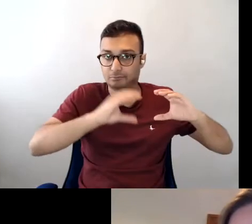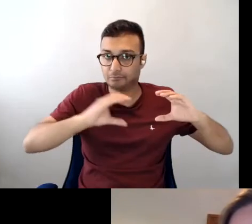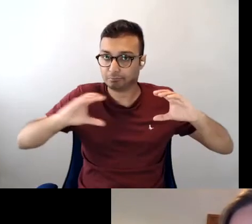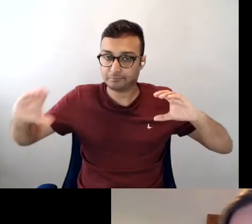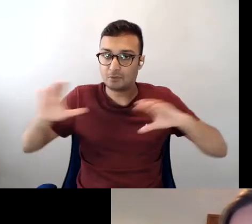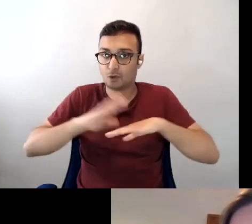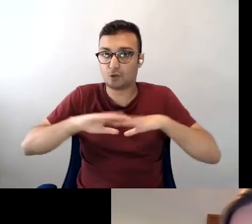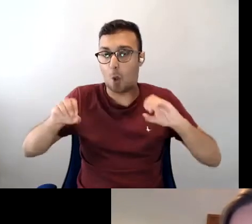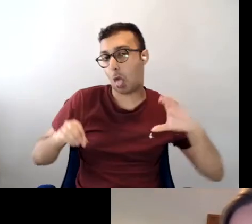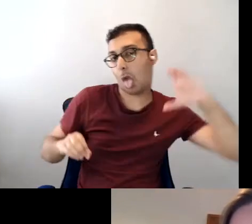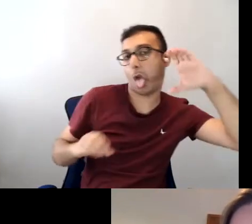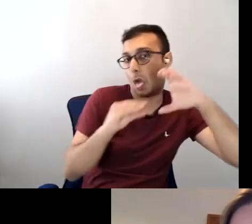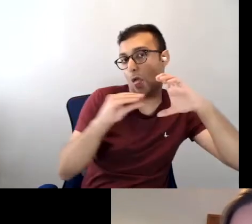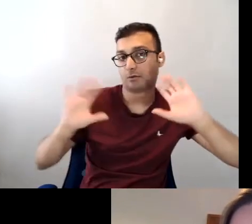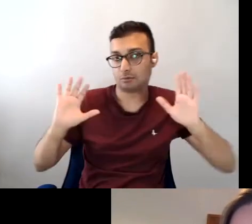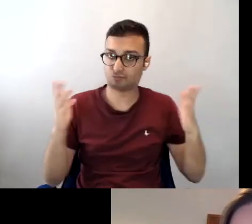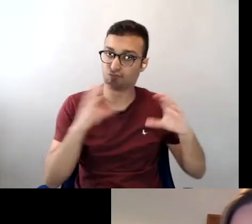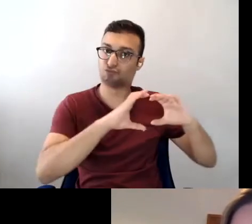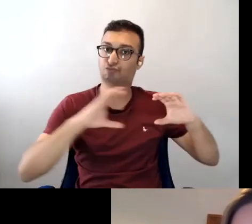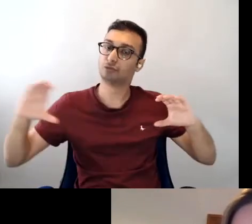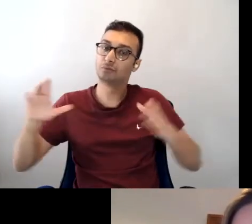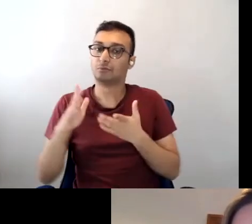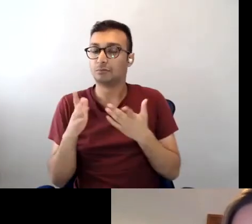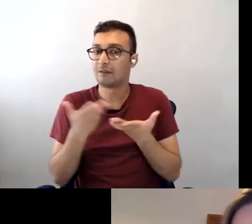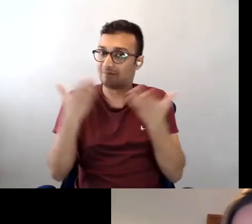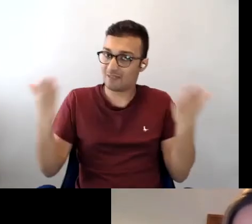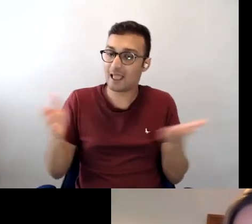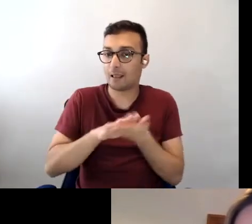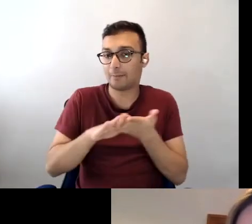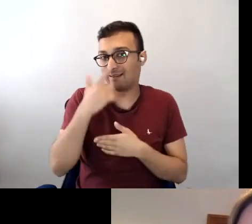human resources for the